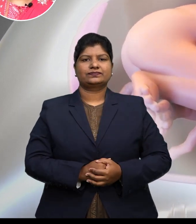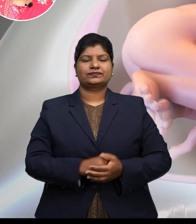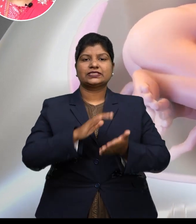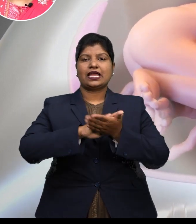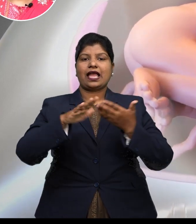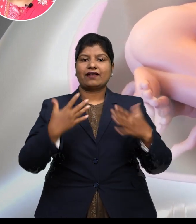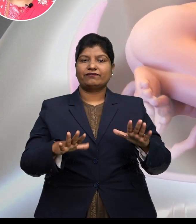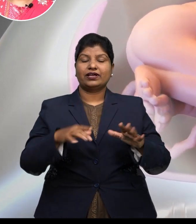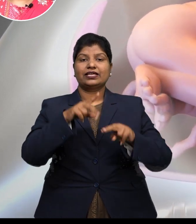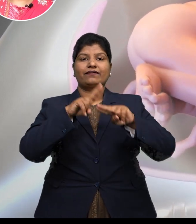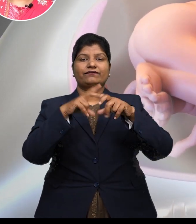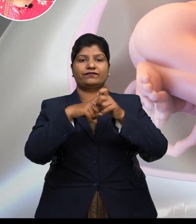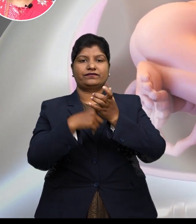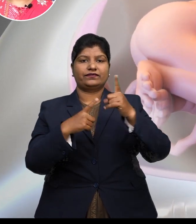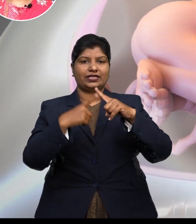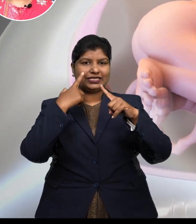after fertilization.